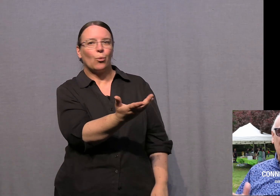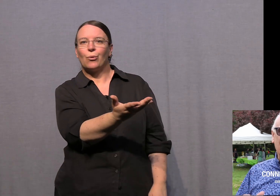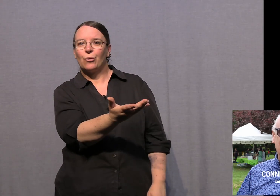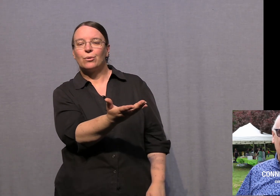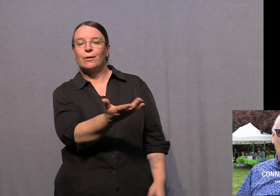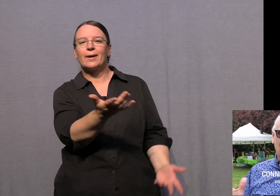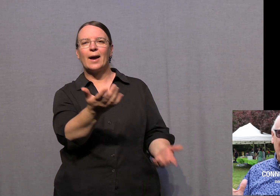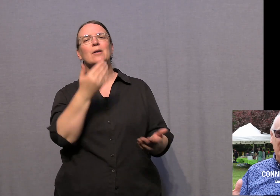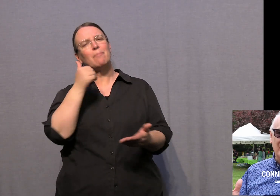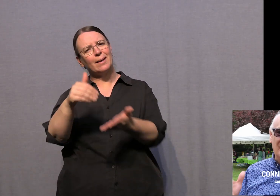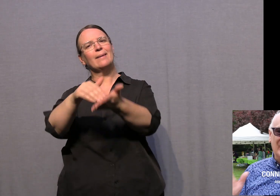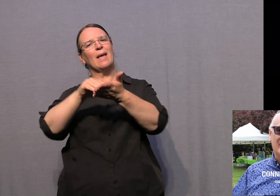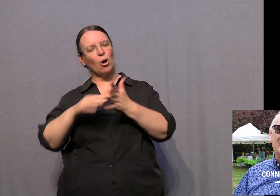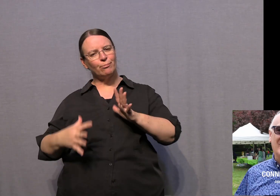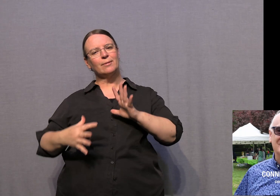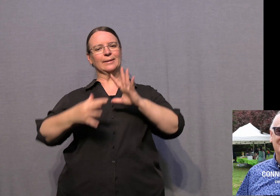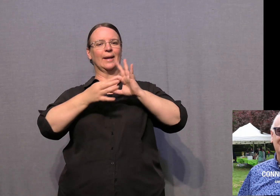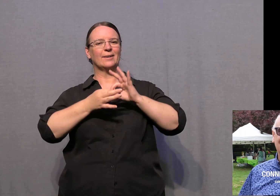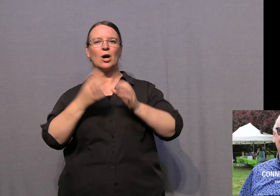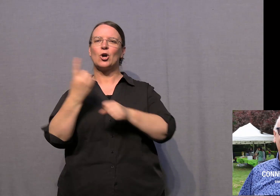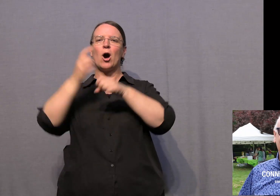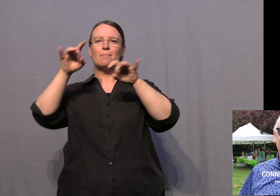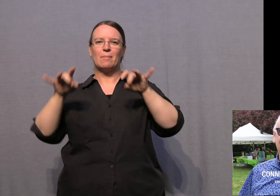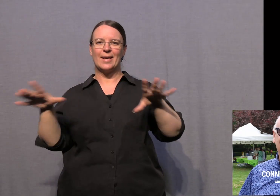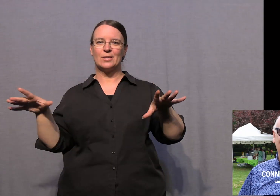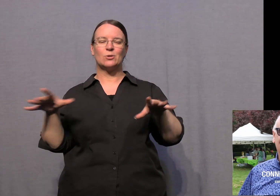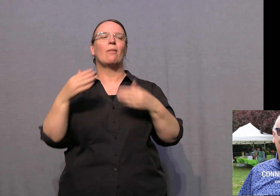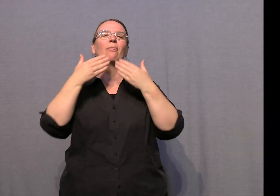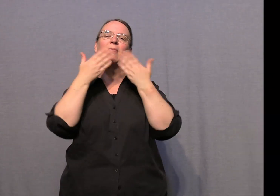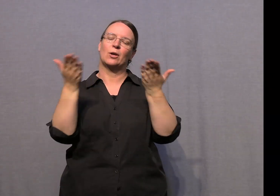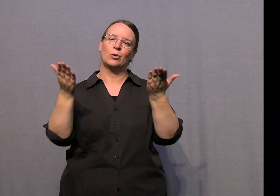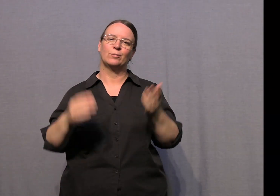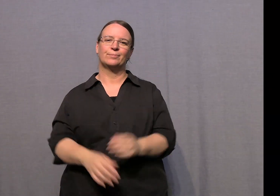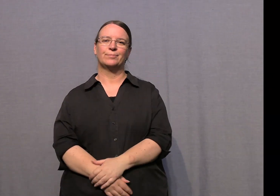this new initiative. God bless you and thank you very much.